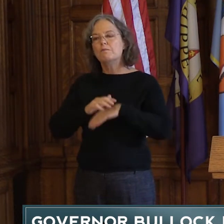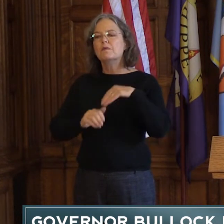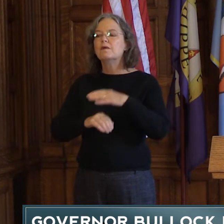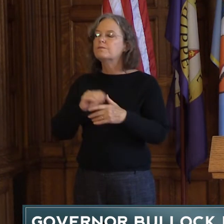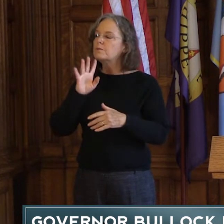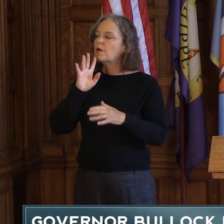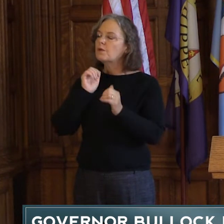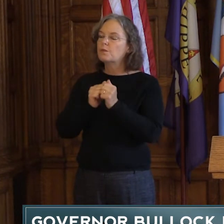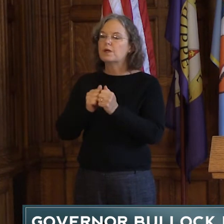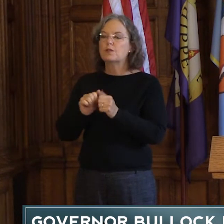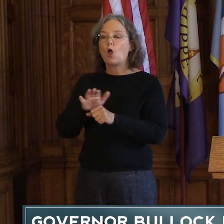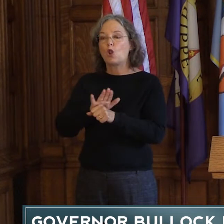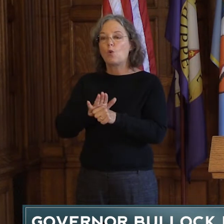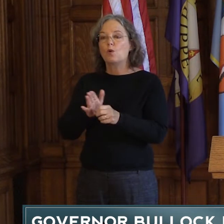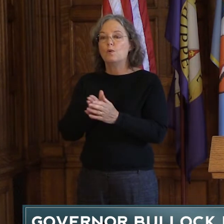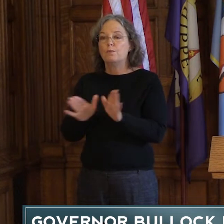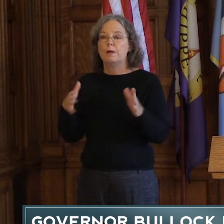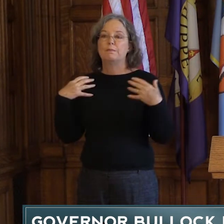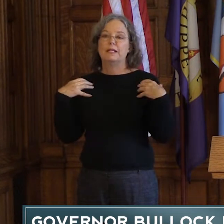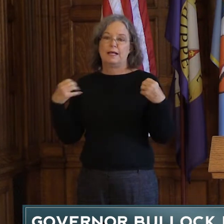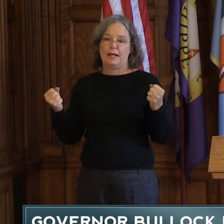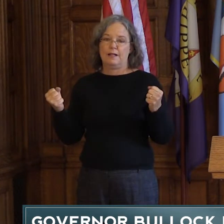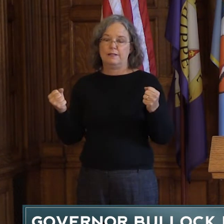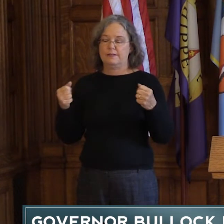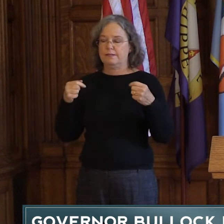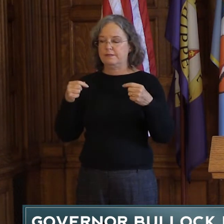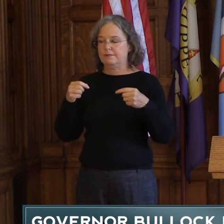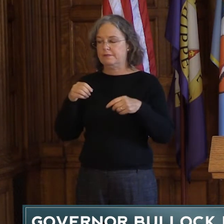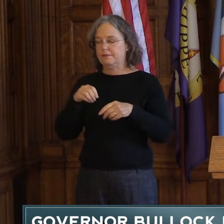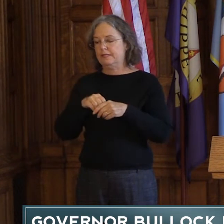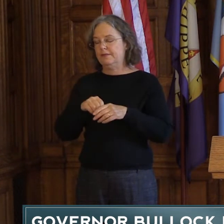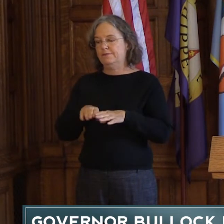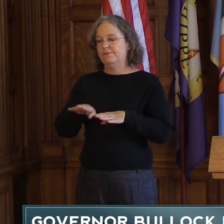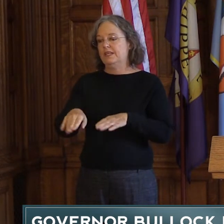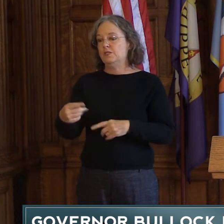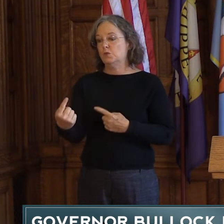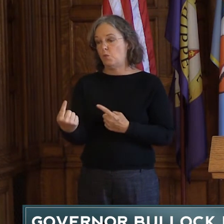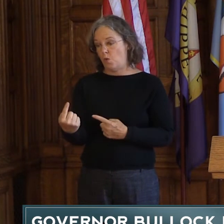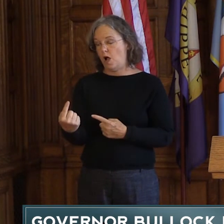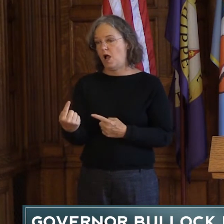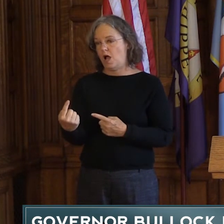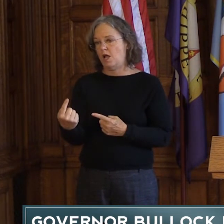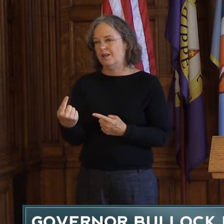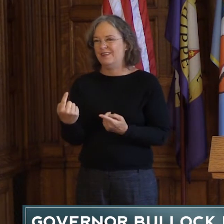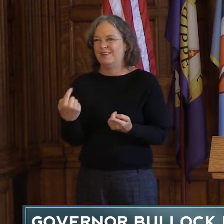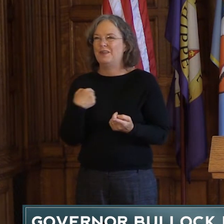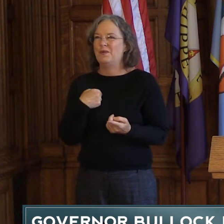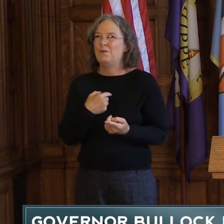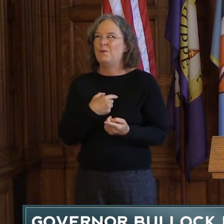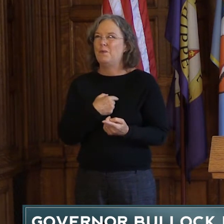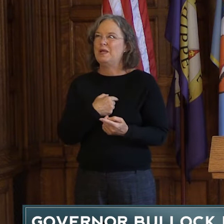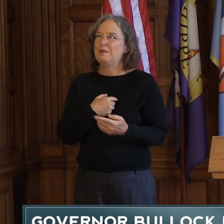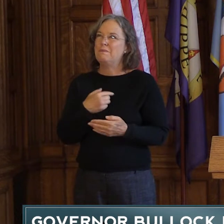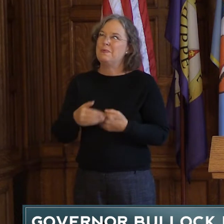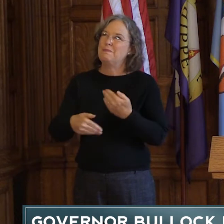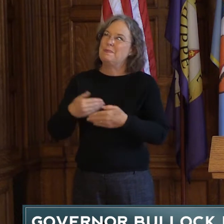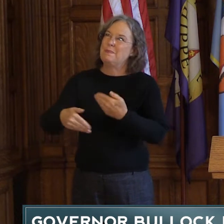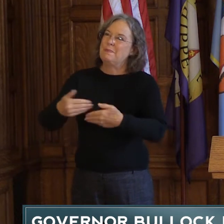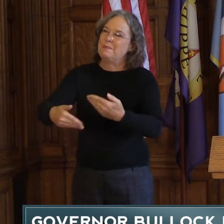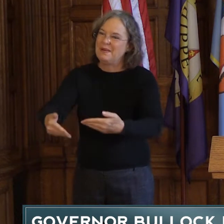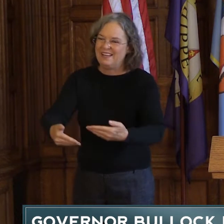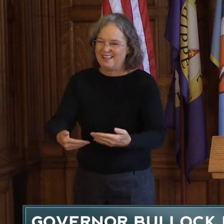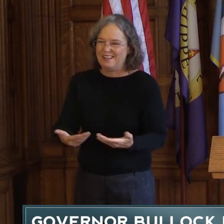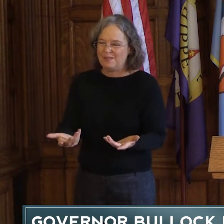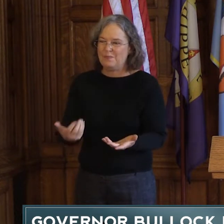public health that as we've, even within phase one, sort of parsed things along, we opened